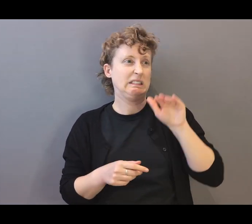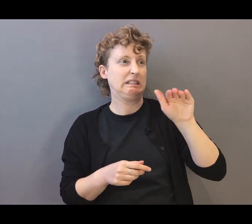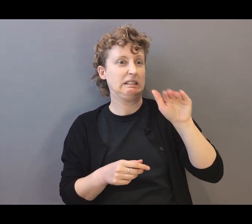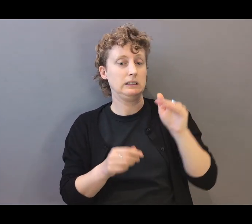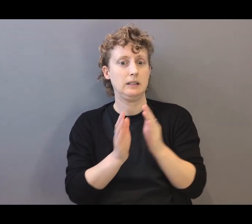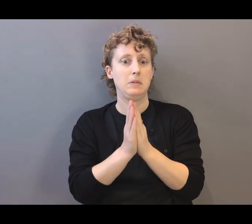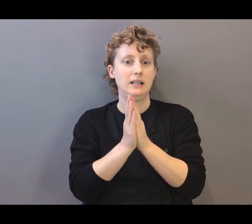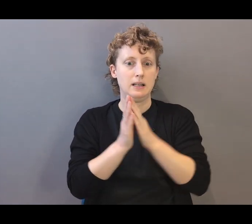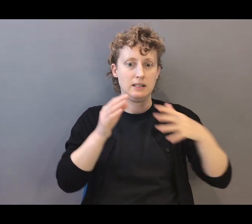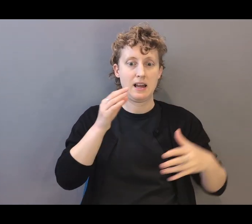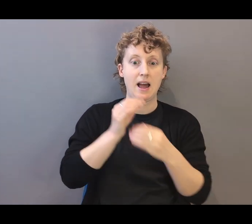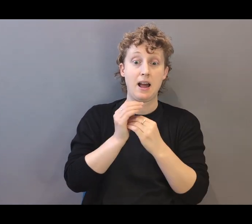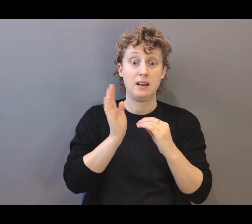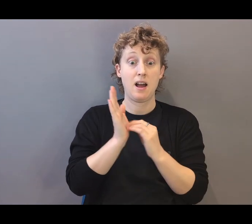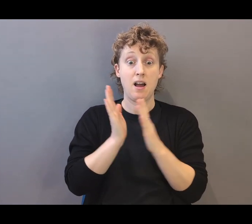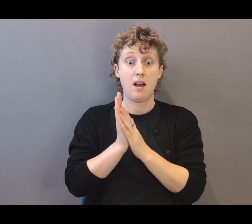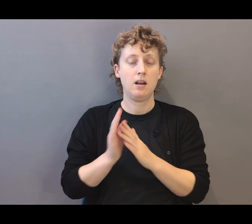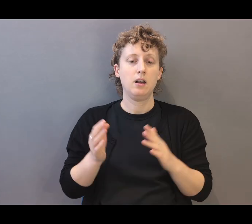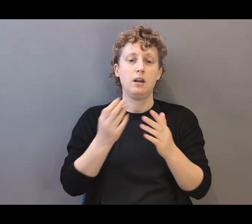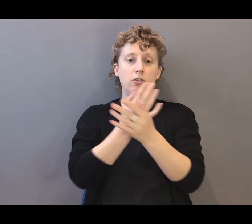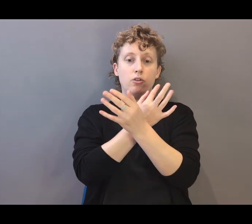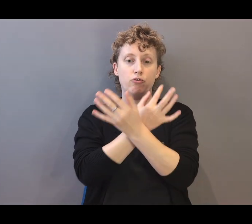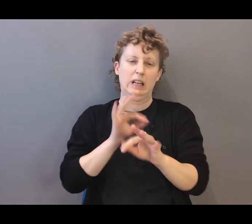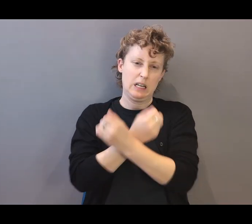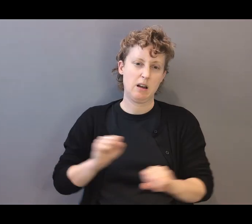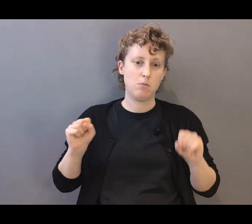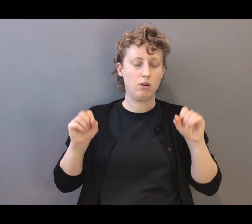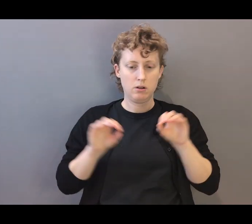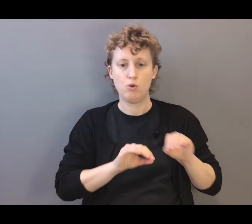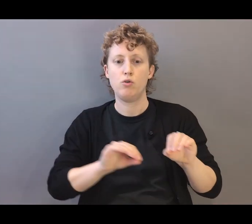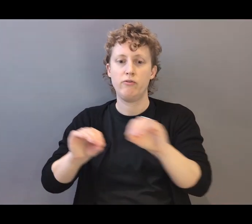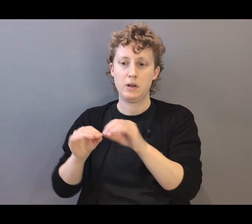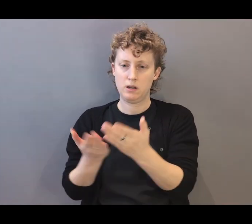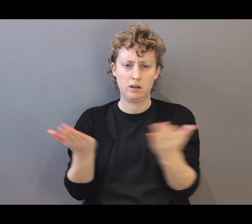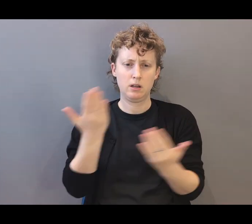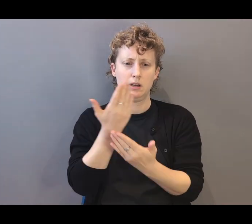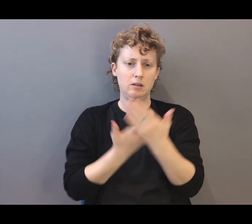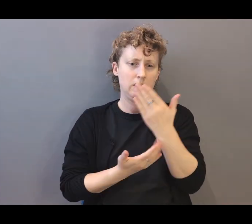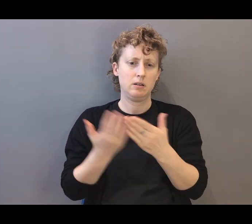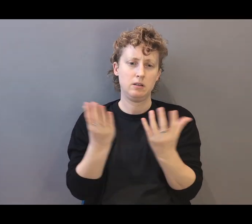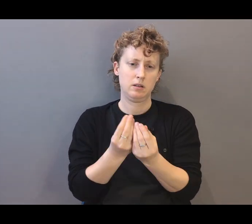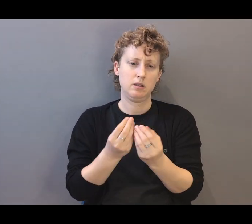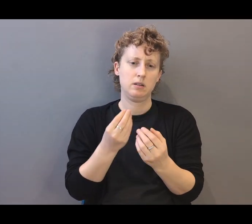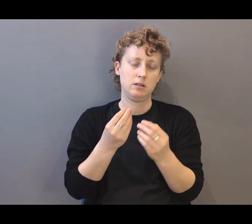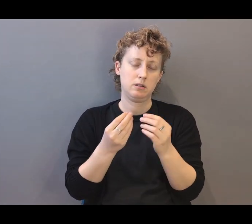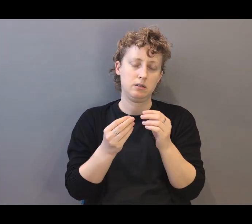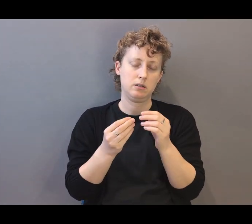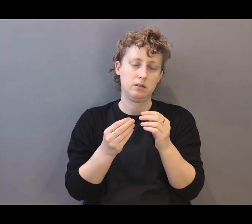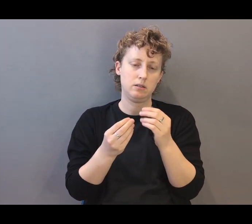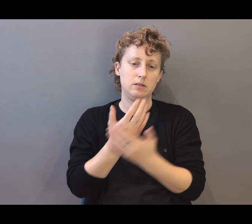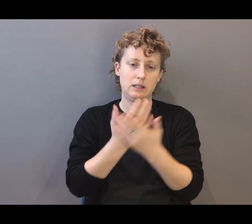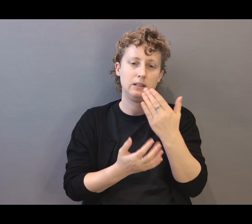of the strategy is freedom of movement for persons with disabilities. There are still many barriers when a person with a